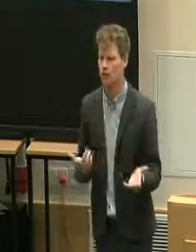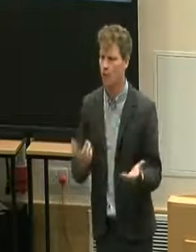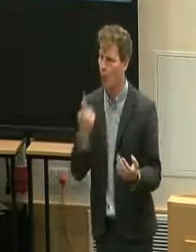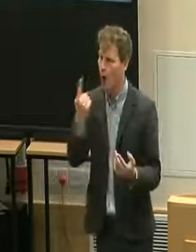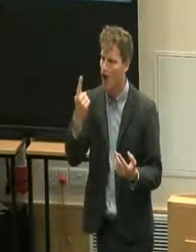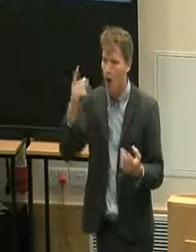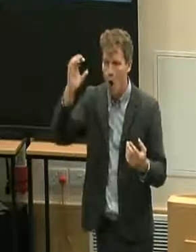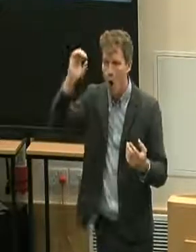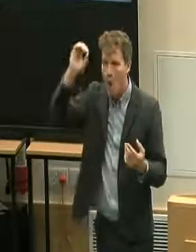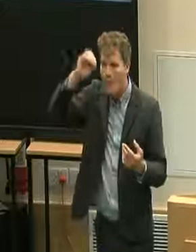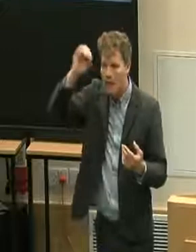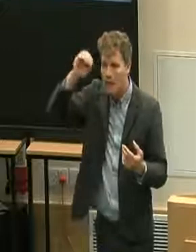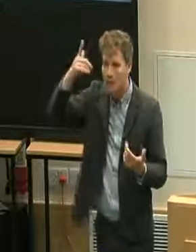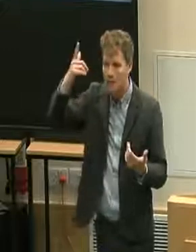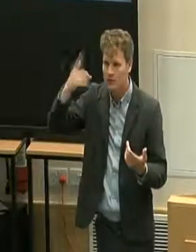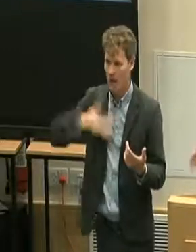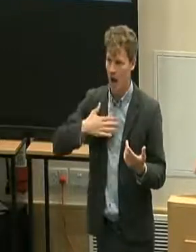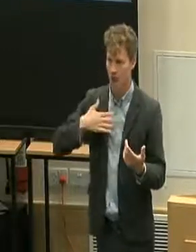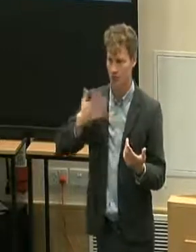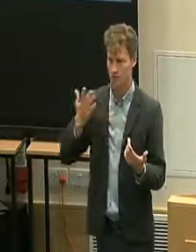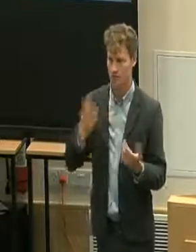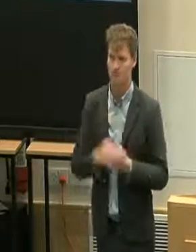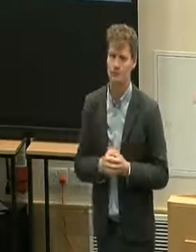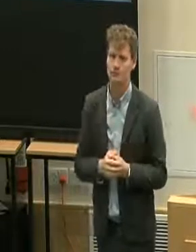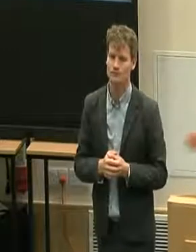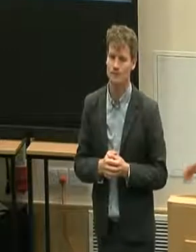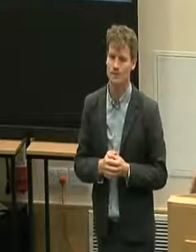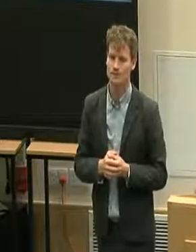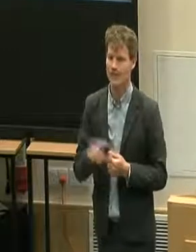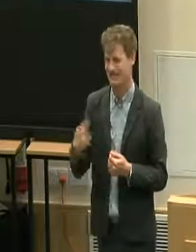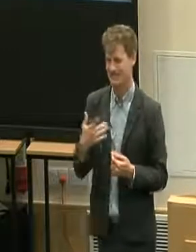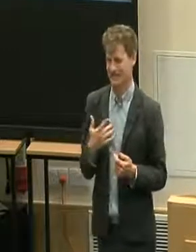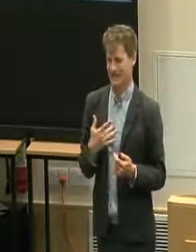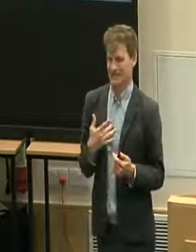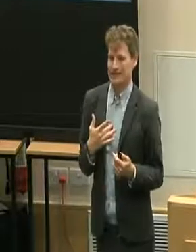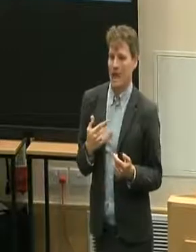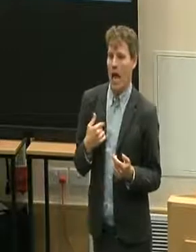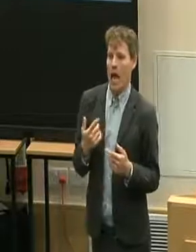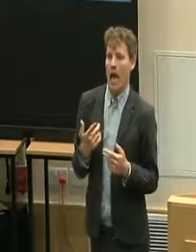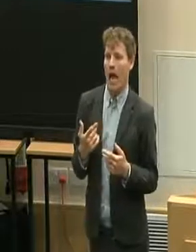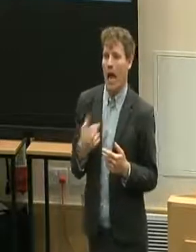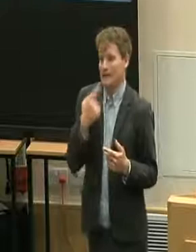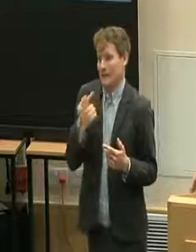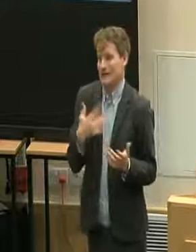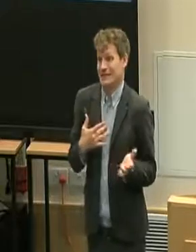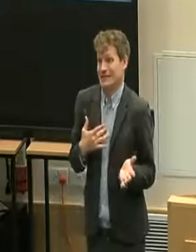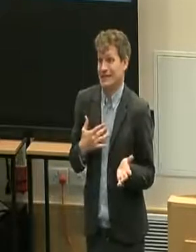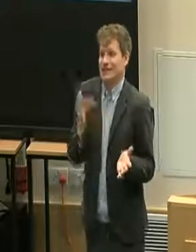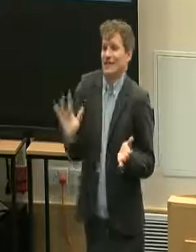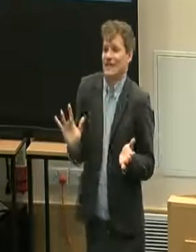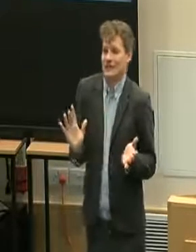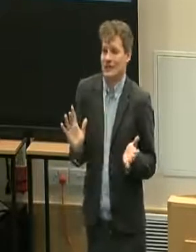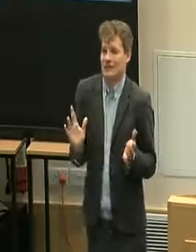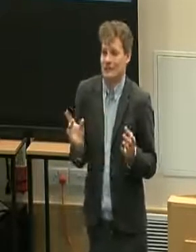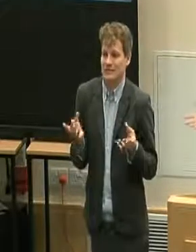something else that respects difference, and that is sensitivity, I'm calling it here. It's nothing original.